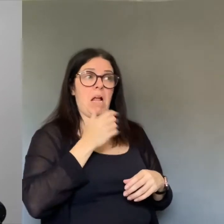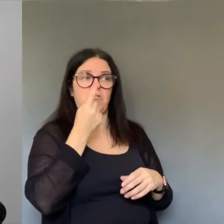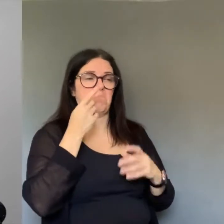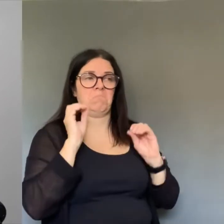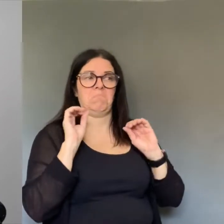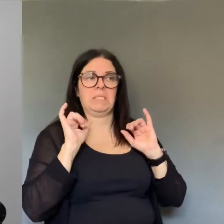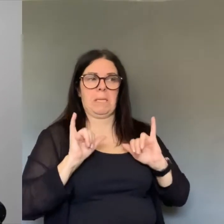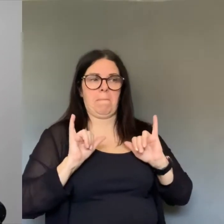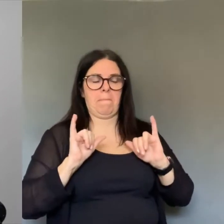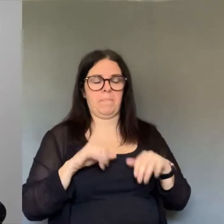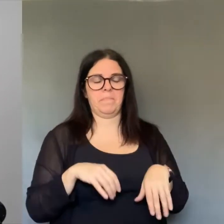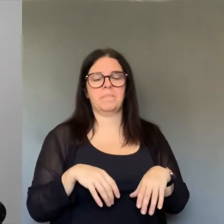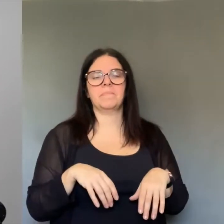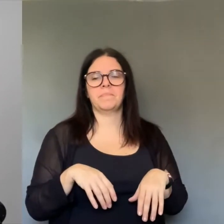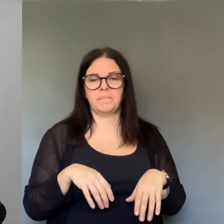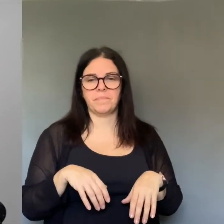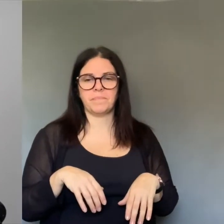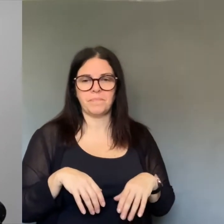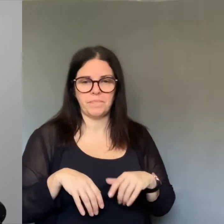of.